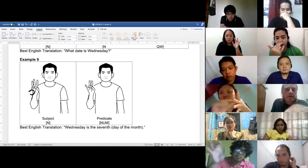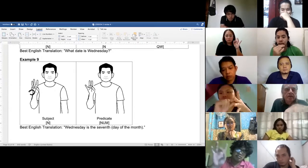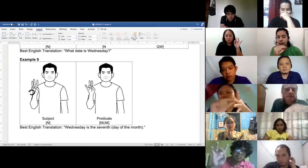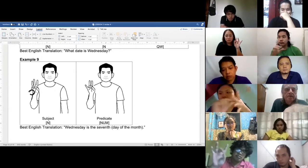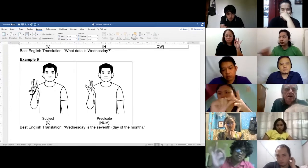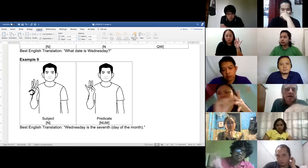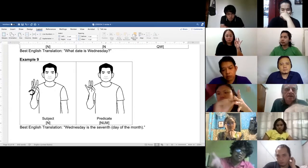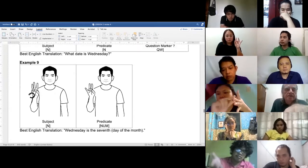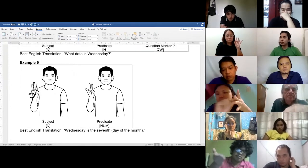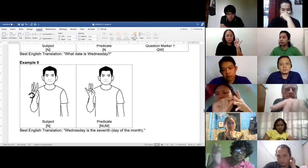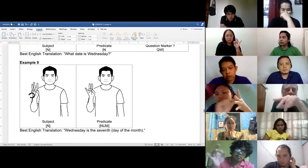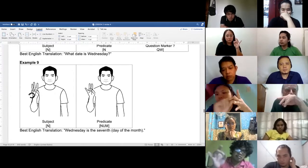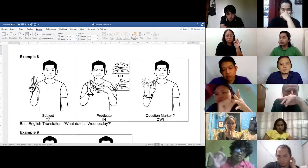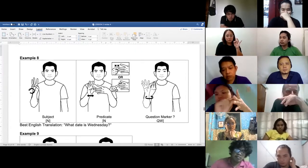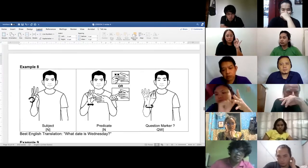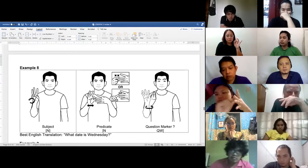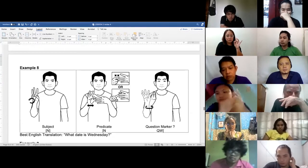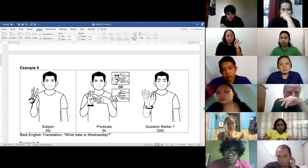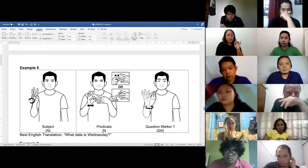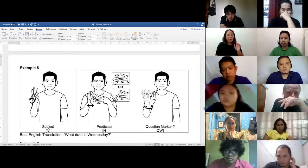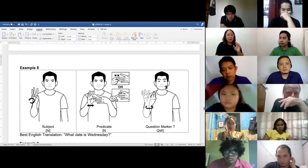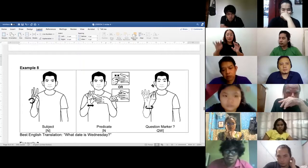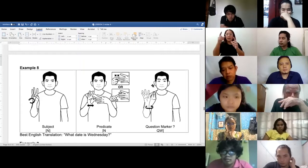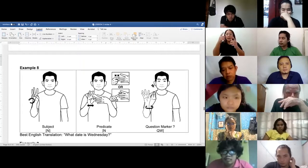The signs for number 8.